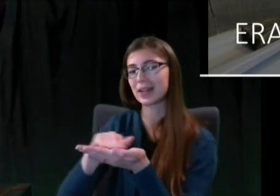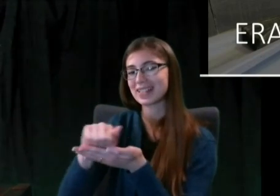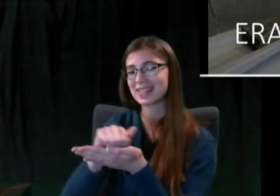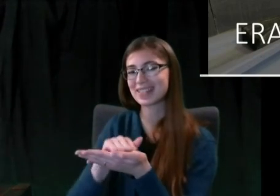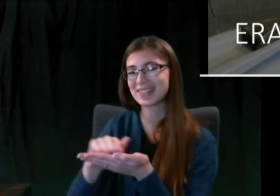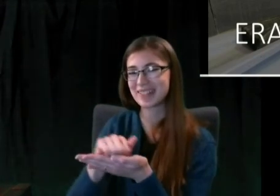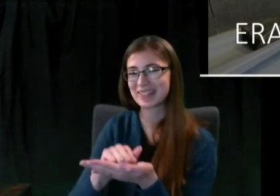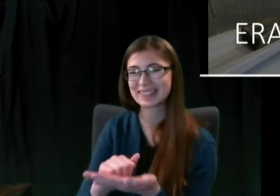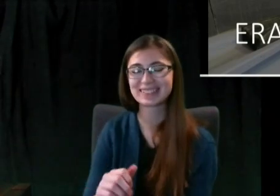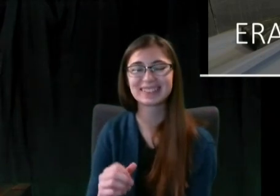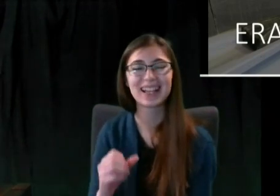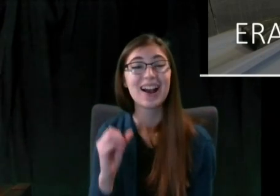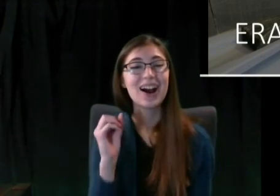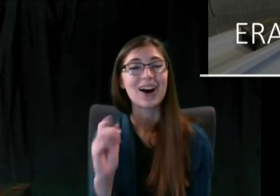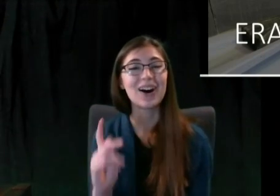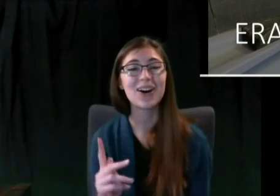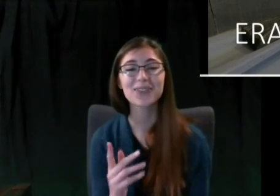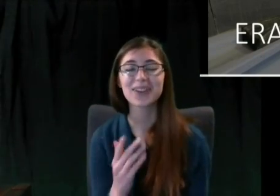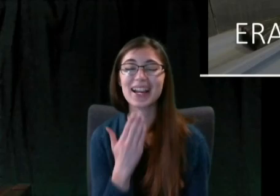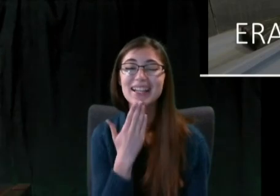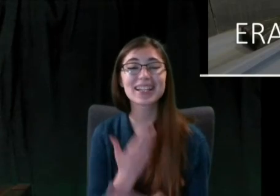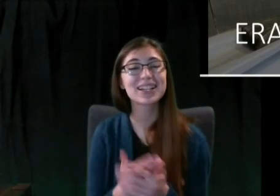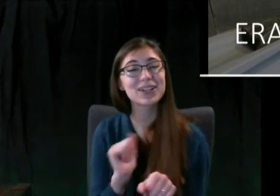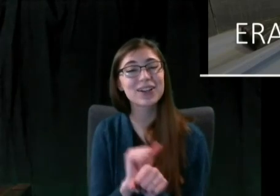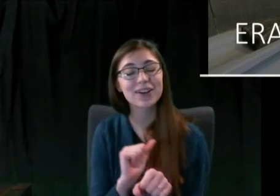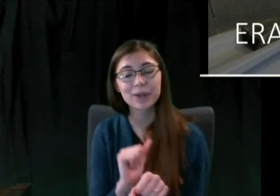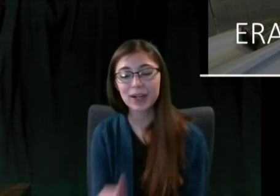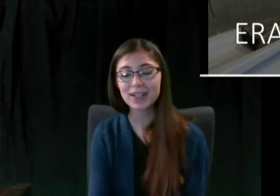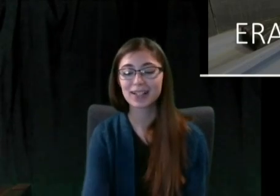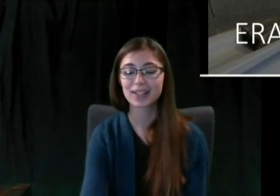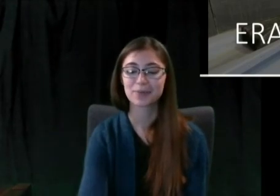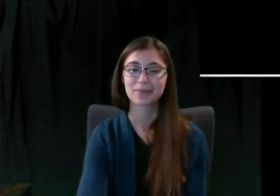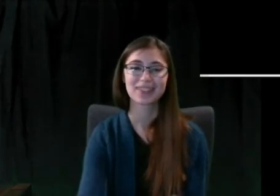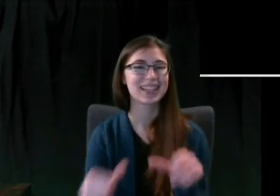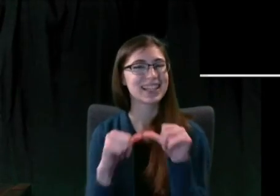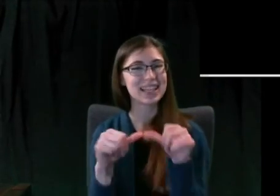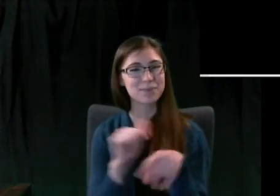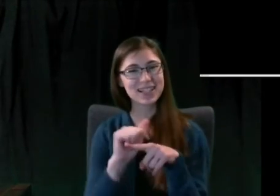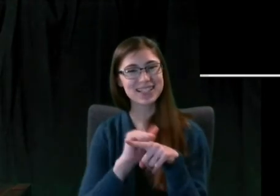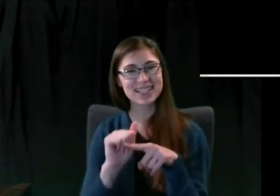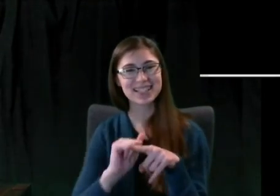erase. All right, good work. Keep practicing.